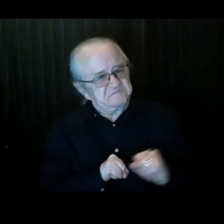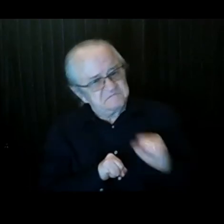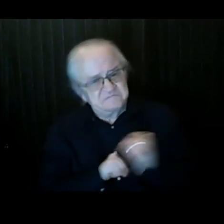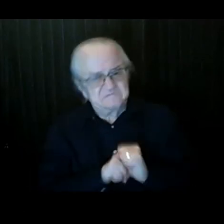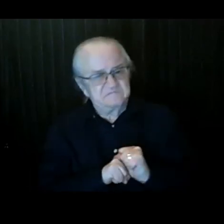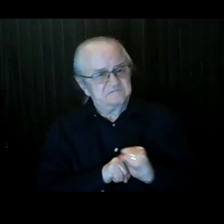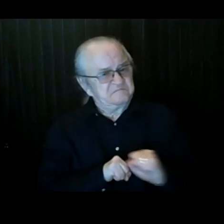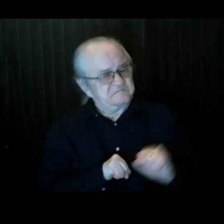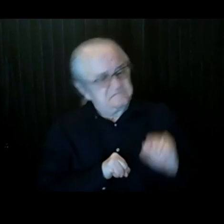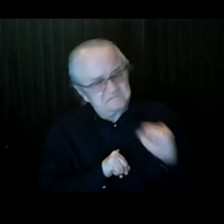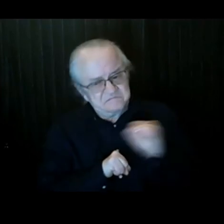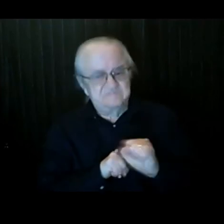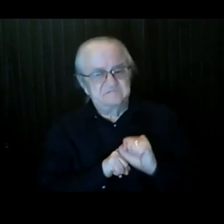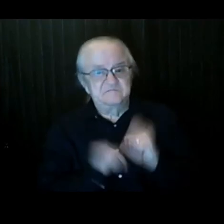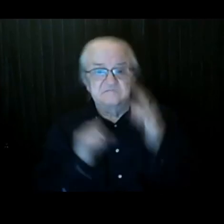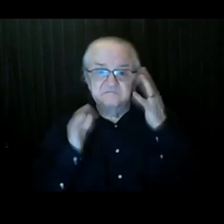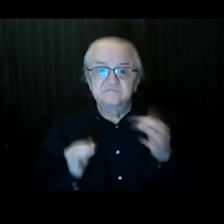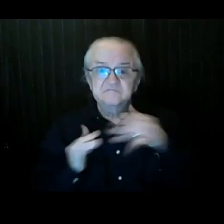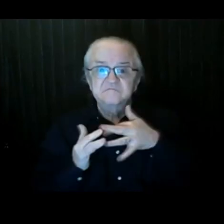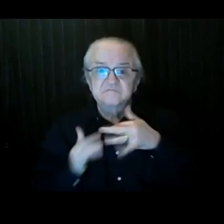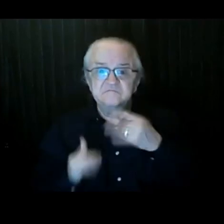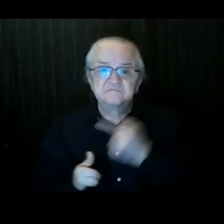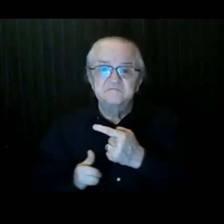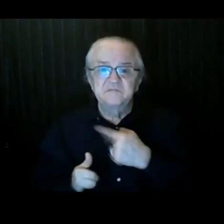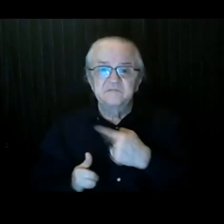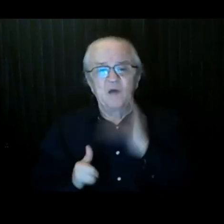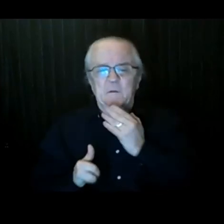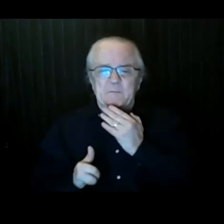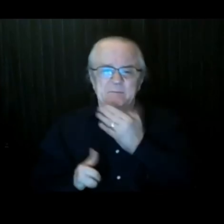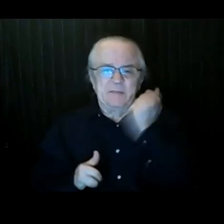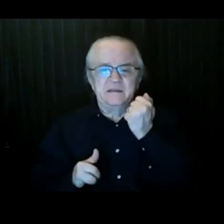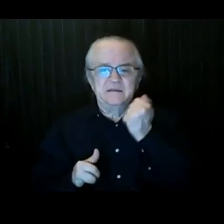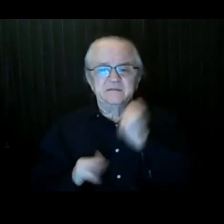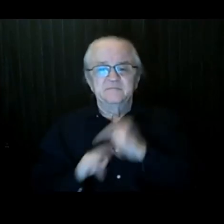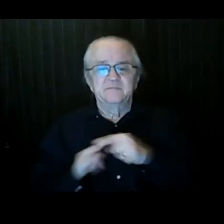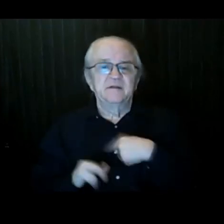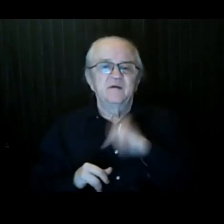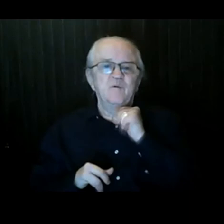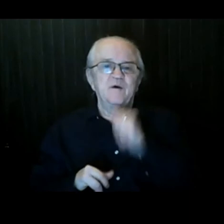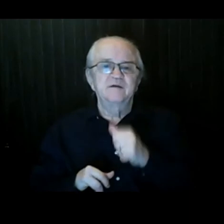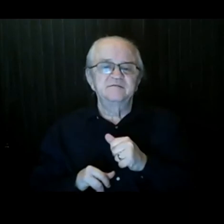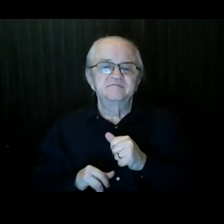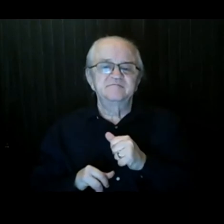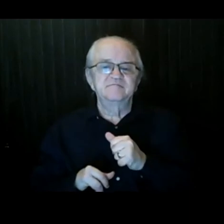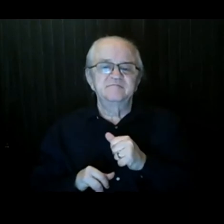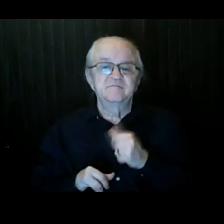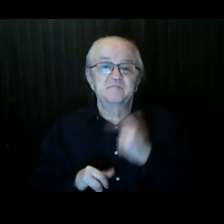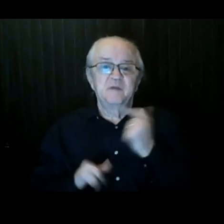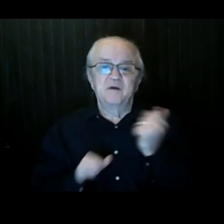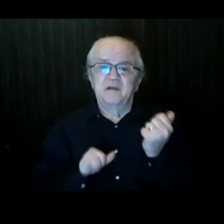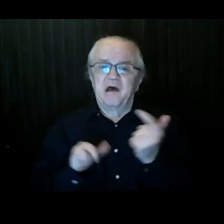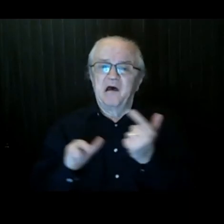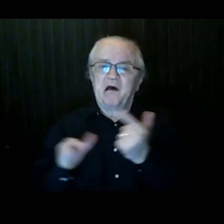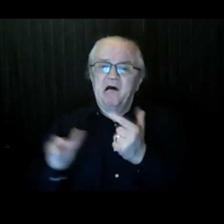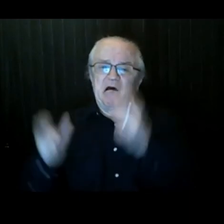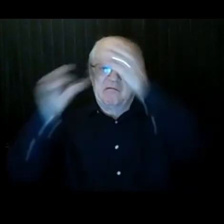I decided if I was gonna study at this school, I was gonna be the best I could, but I wasn't, because all the gifted and talented students